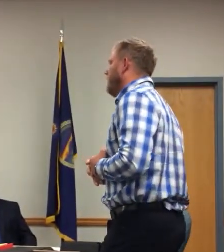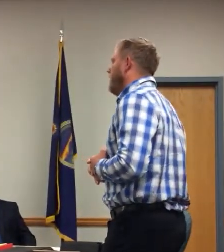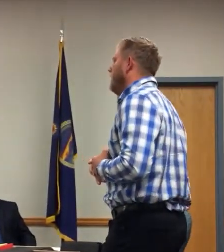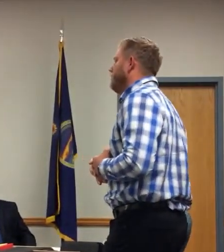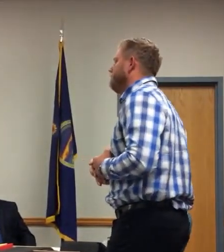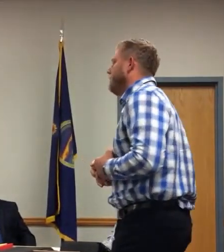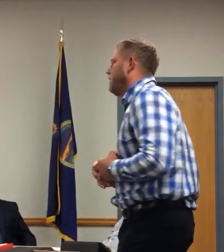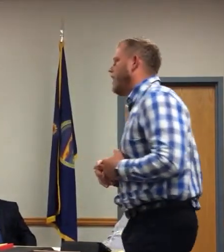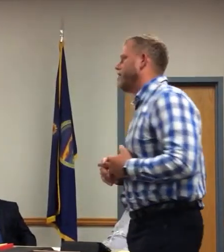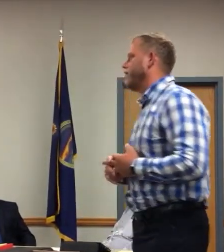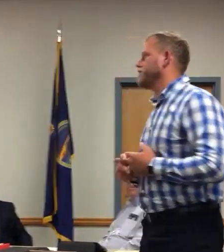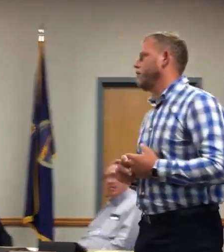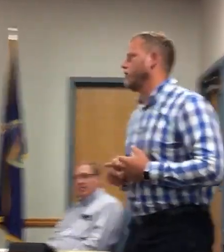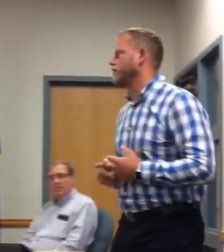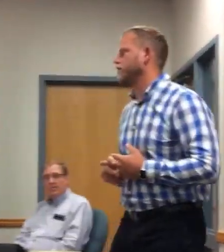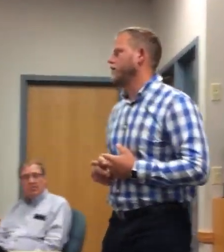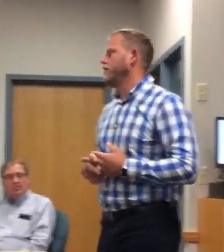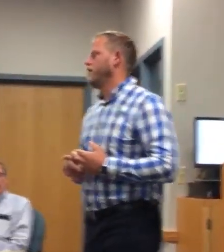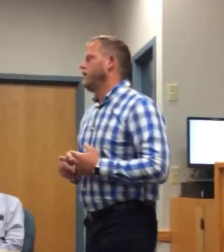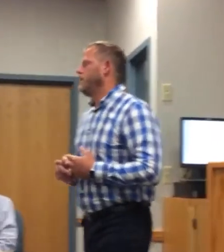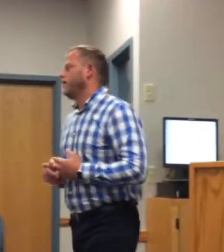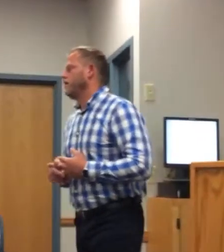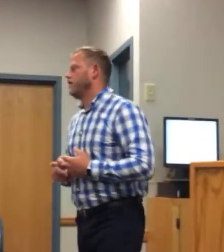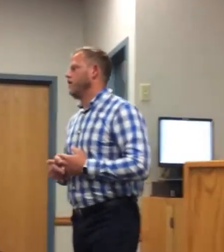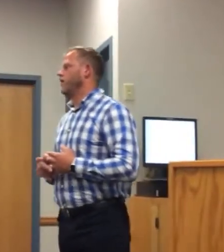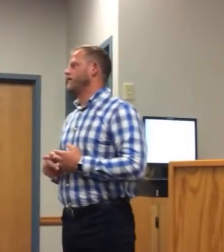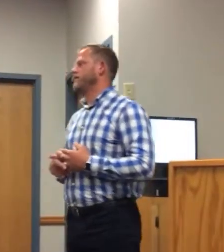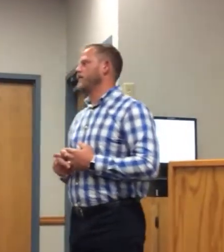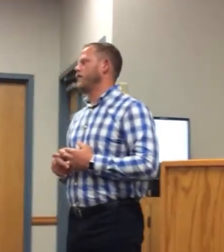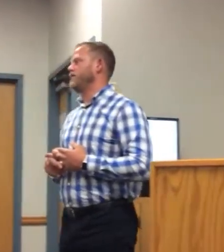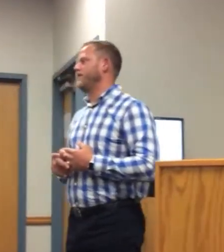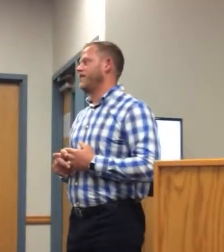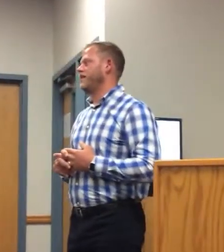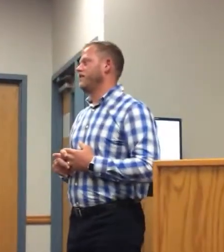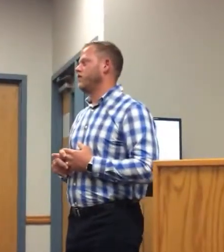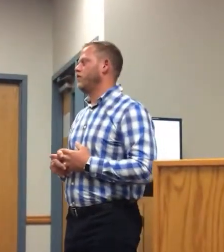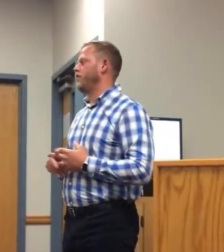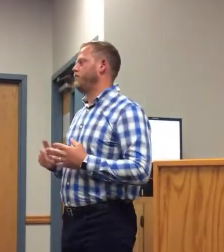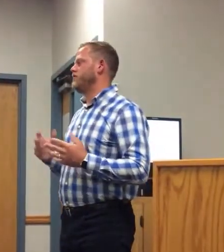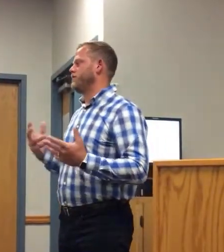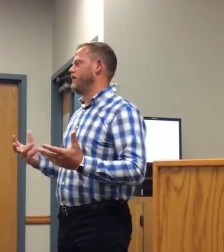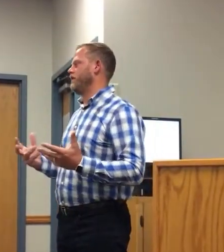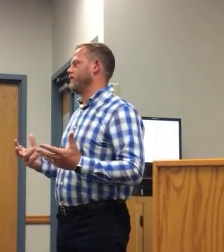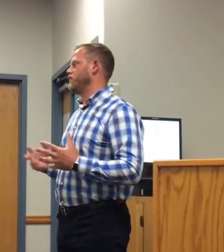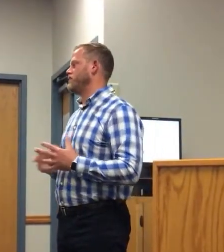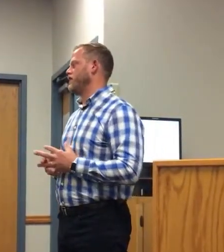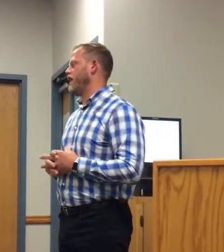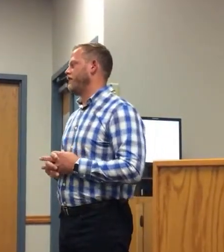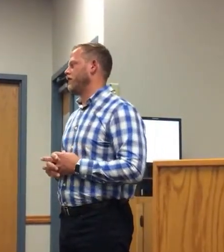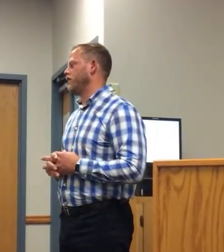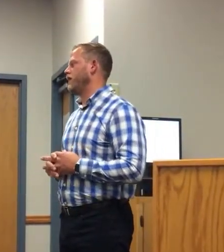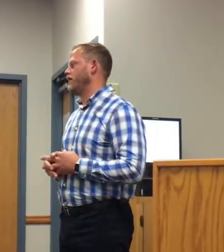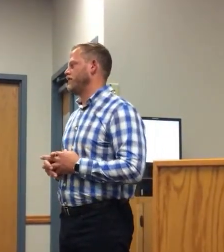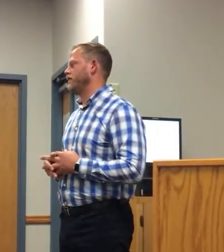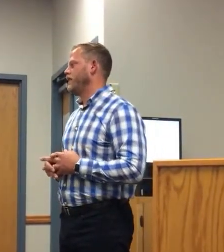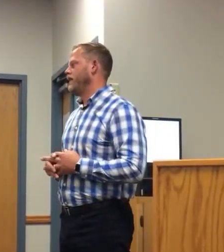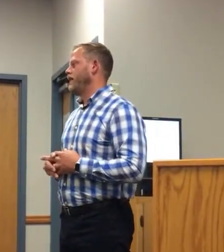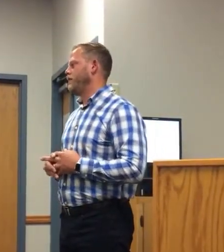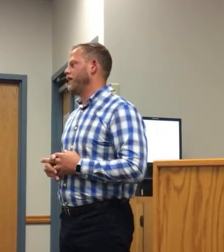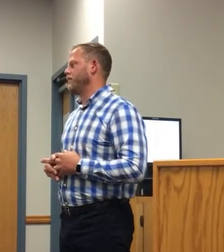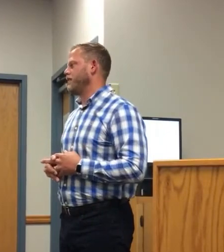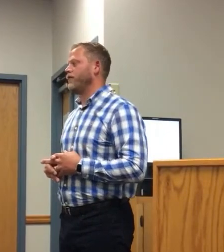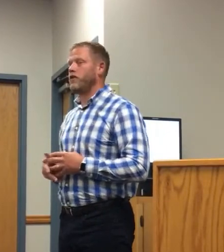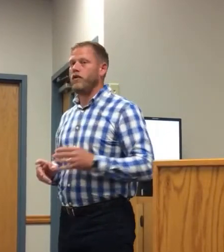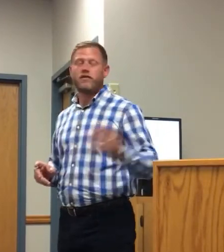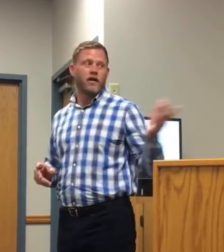difficult. A lot of our sports don't necessarily miss a ton of school, but just because of our geographic location,